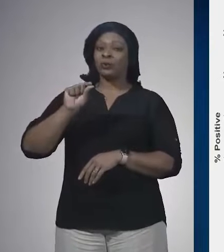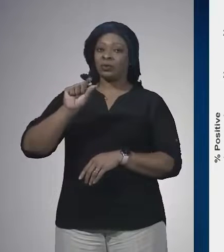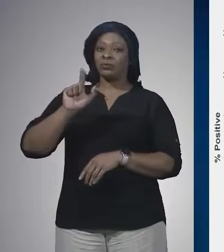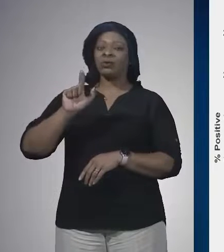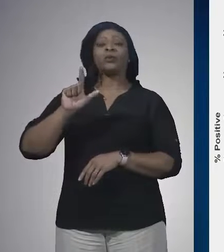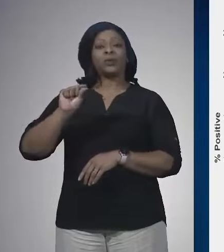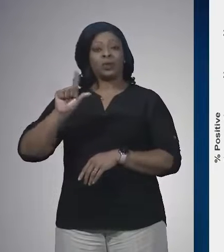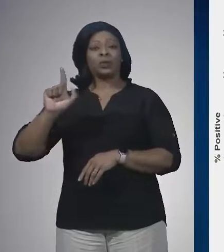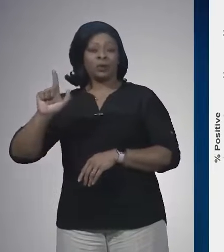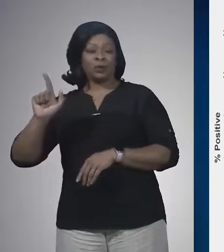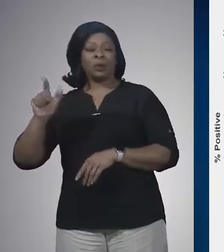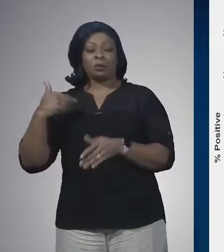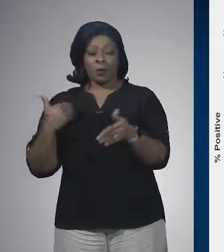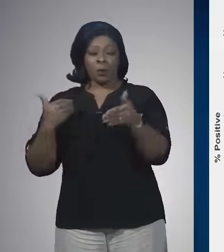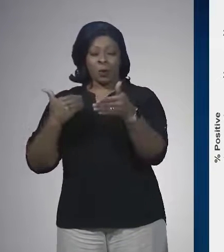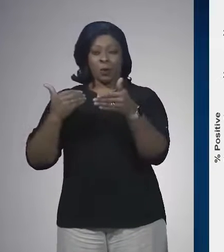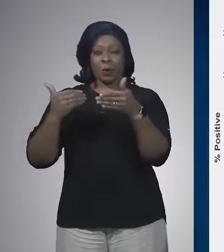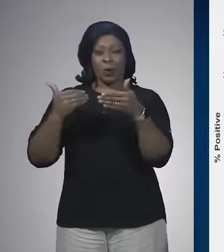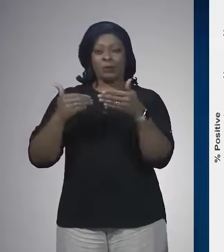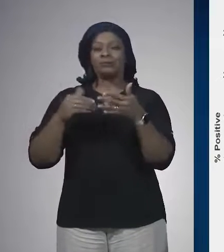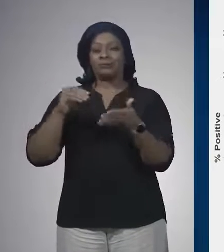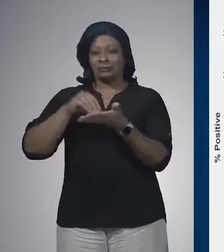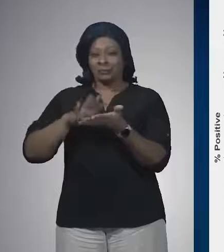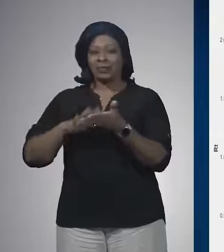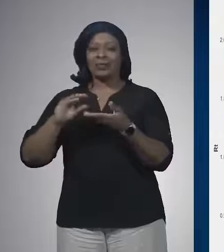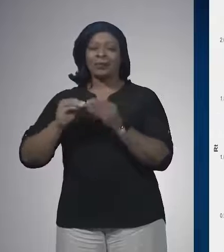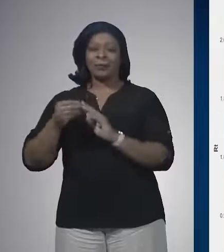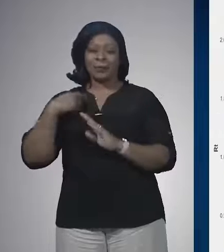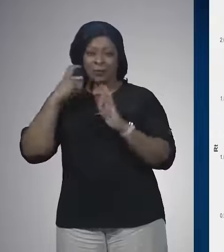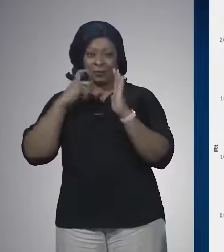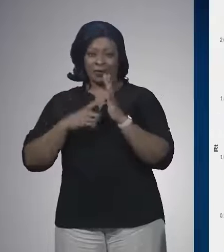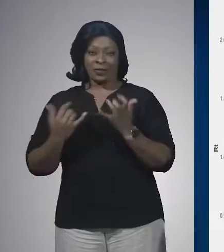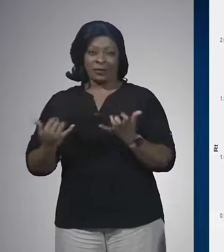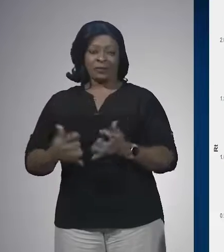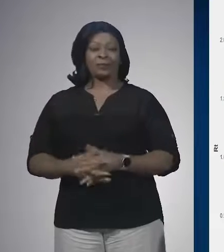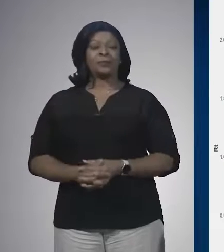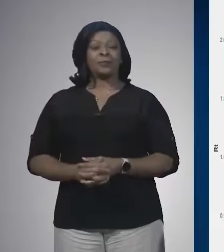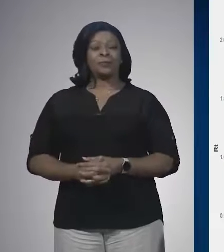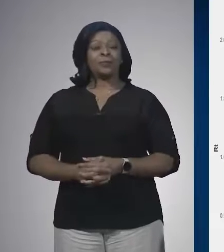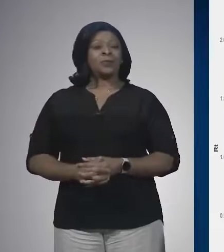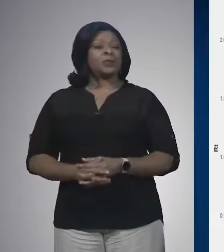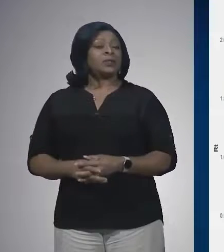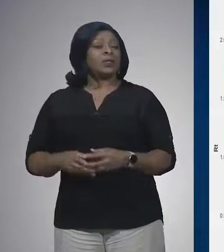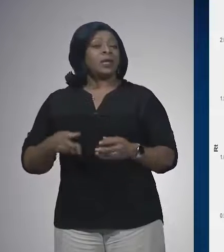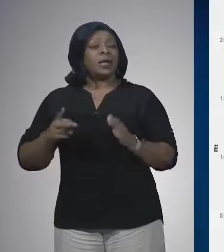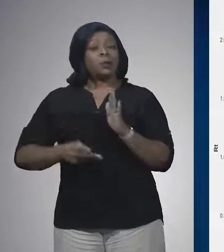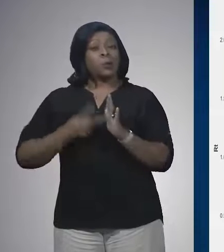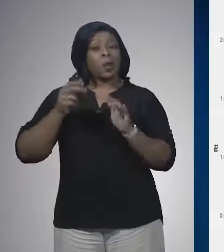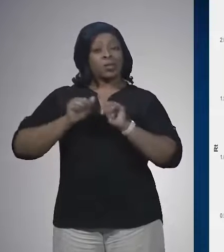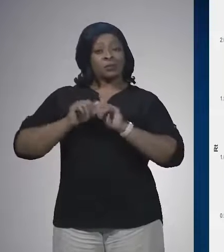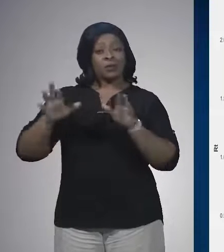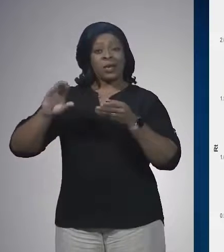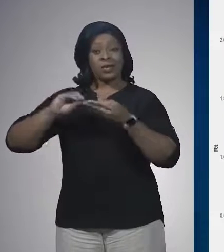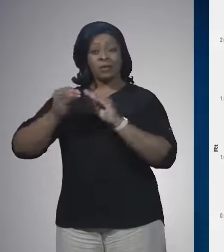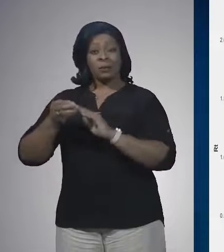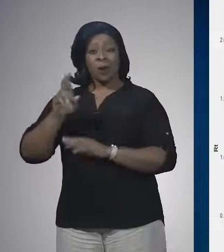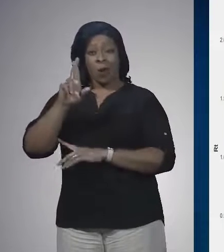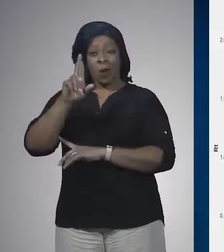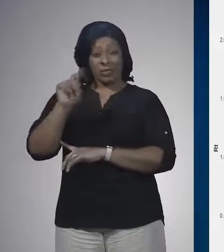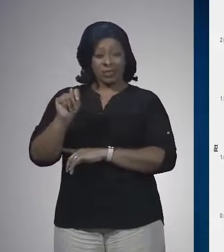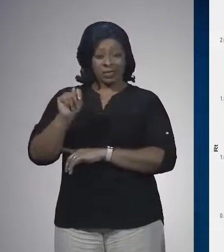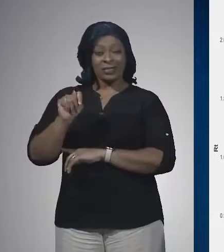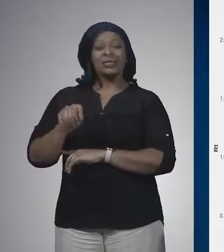we are getting close to that record. Next slide. The effective reproductive number, or RT, of the virus is